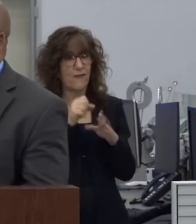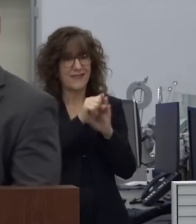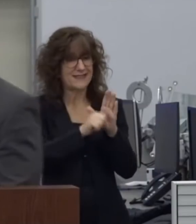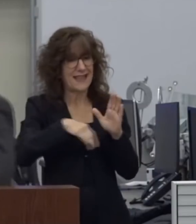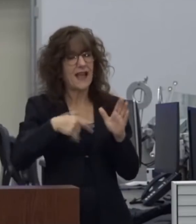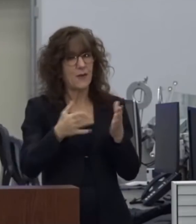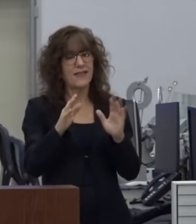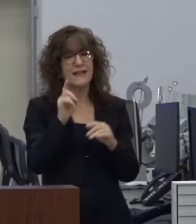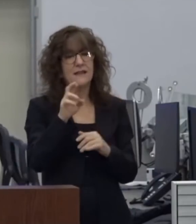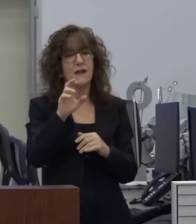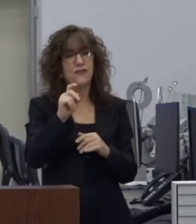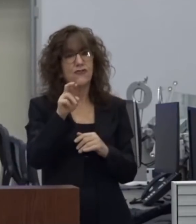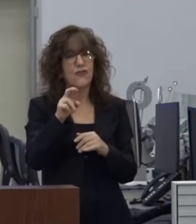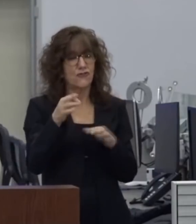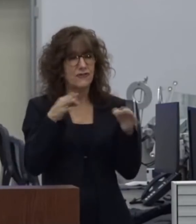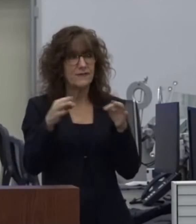I'll let Dr. Carter further explain.